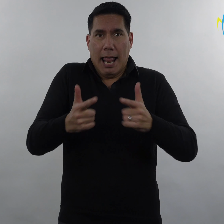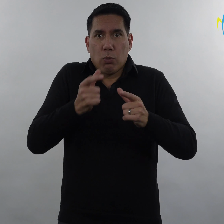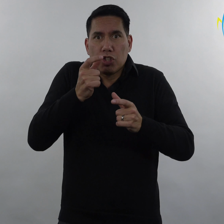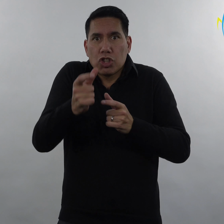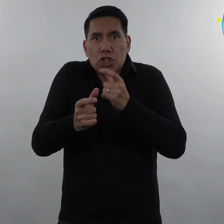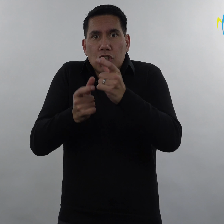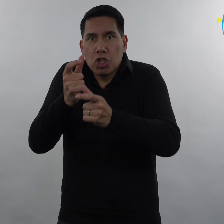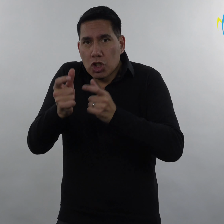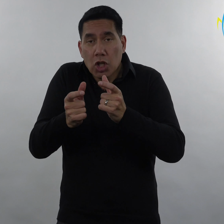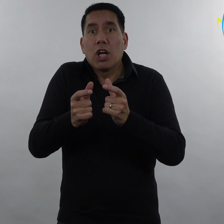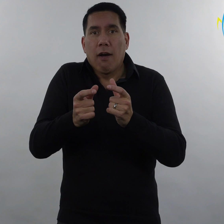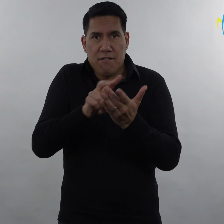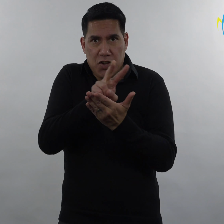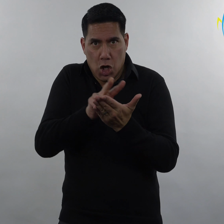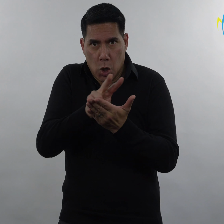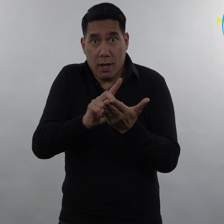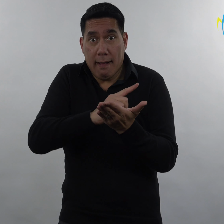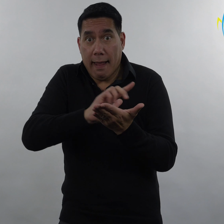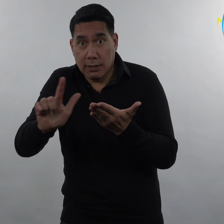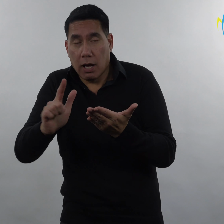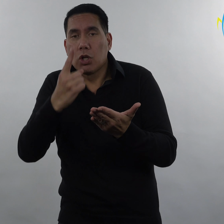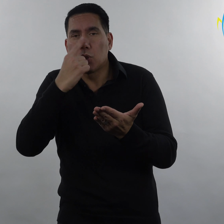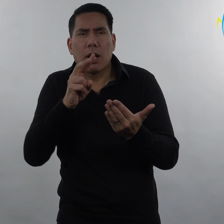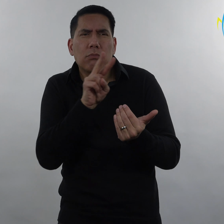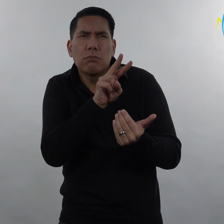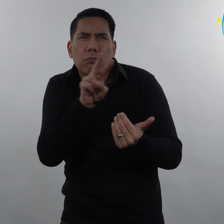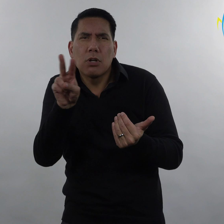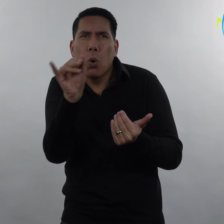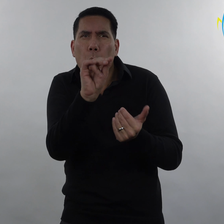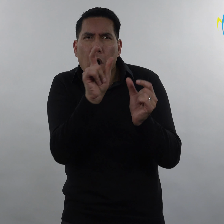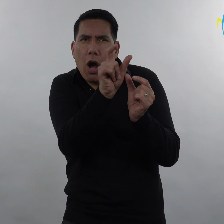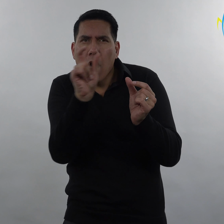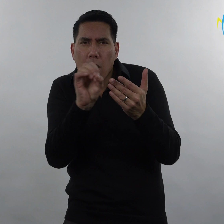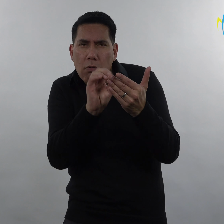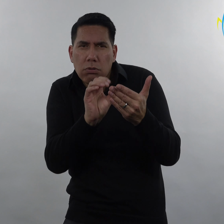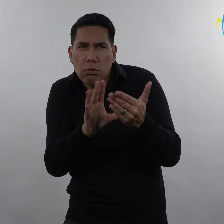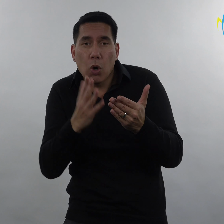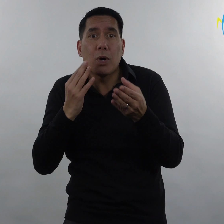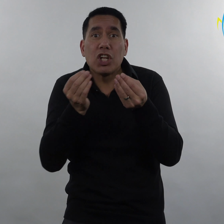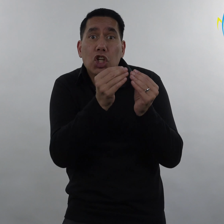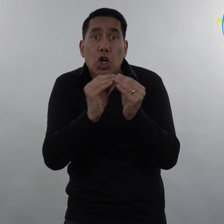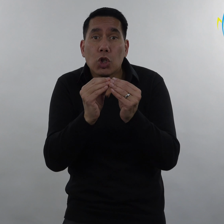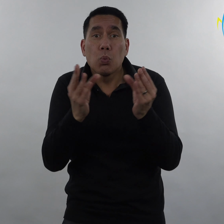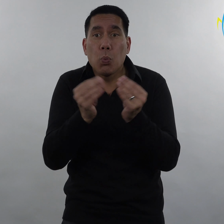familiarise yourself with the kind of language that is useful when negotiating with NDIS planners.